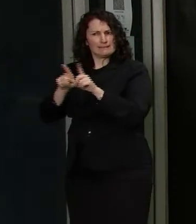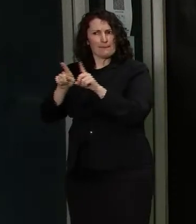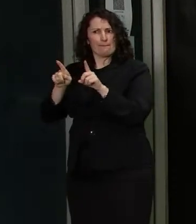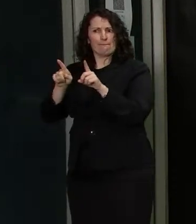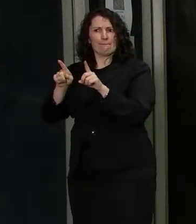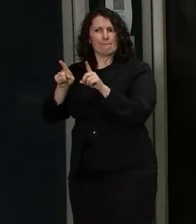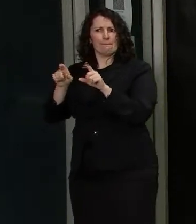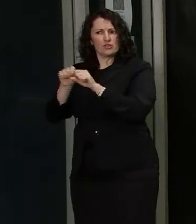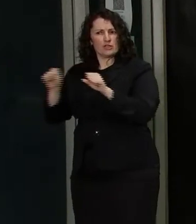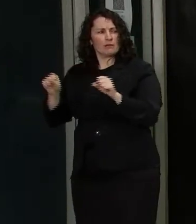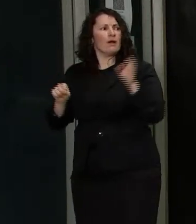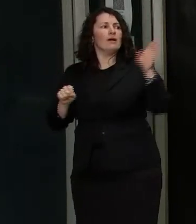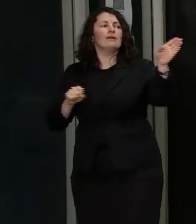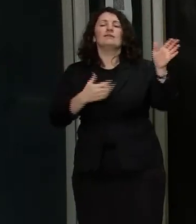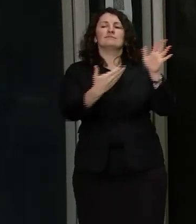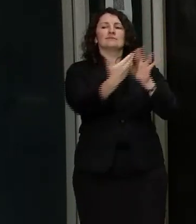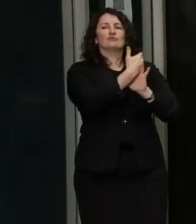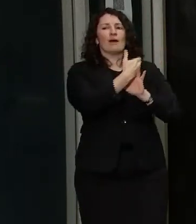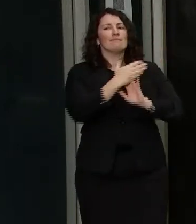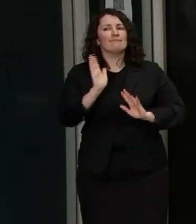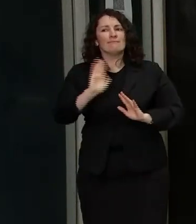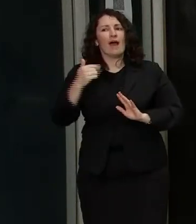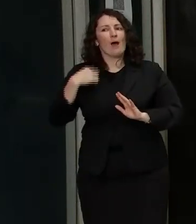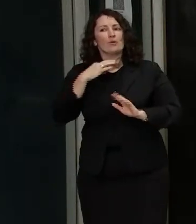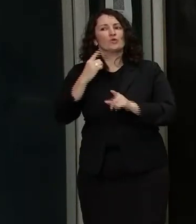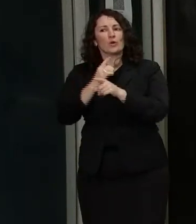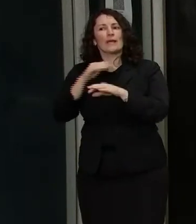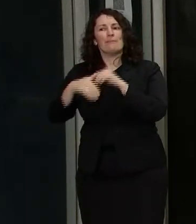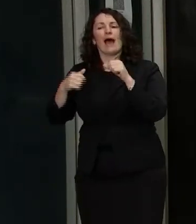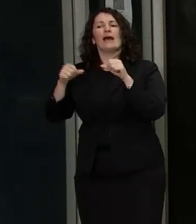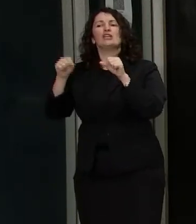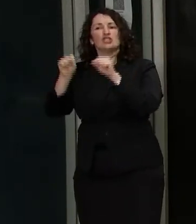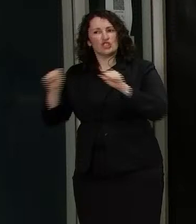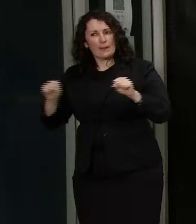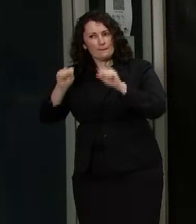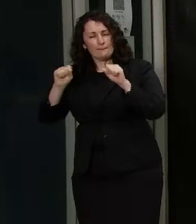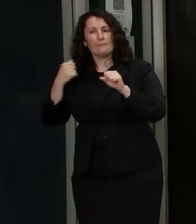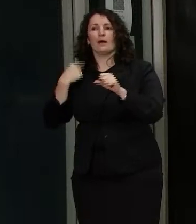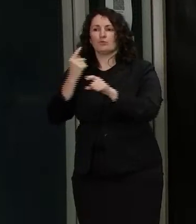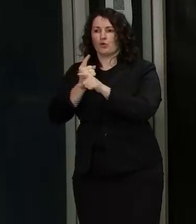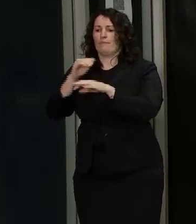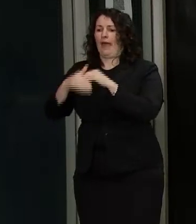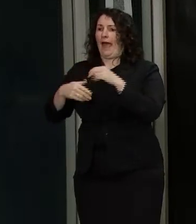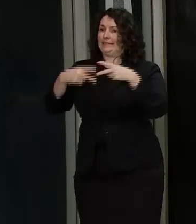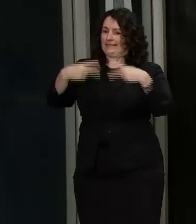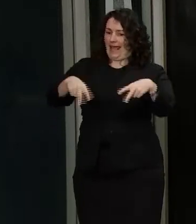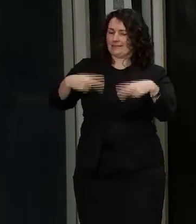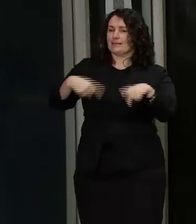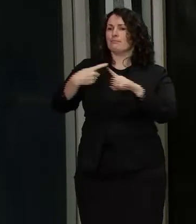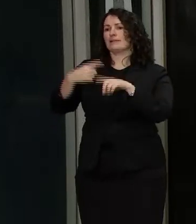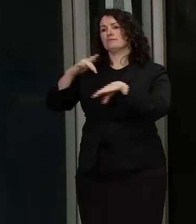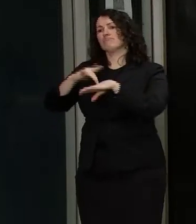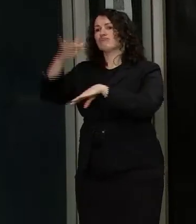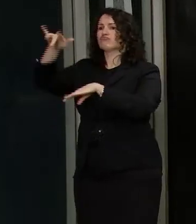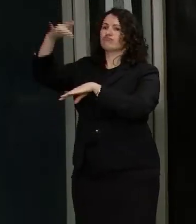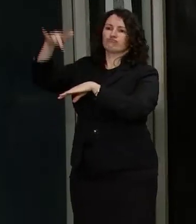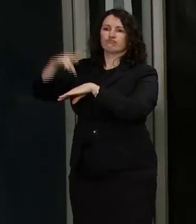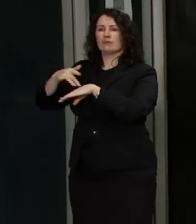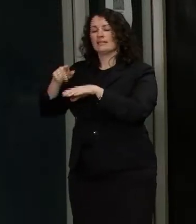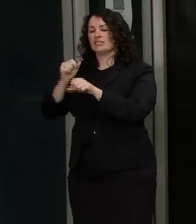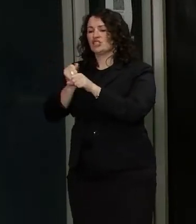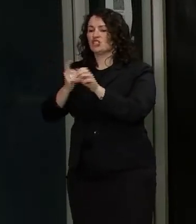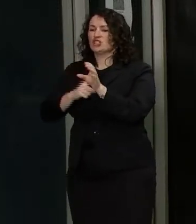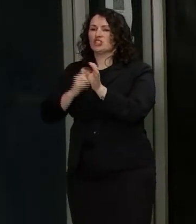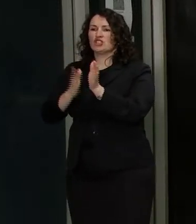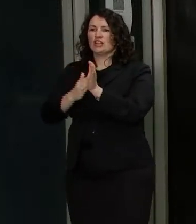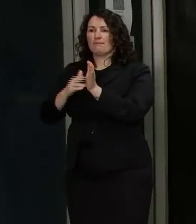nightclubs. So this isn't gyms, I'm talking about gymnastics. Gymnastics, yeah. So I'll come back to you in terms of exactly what is